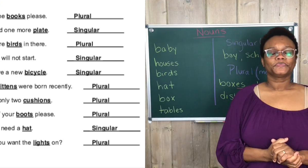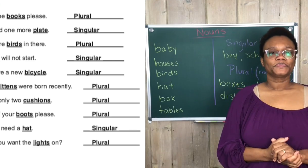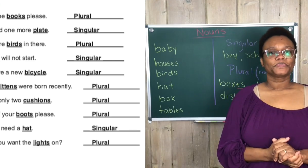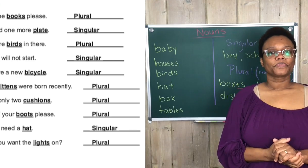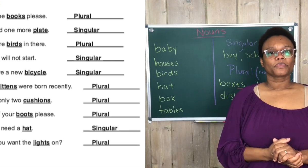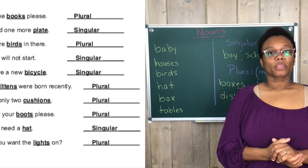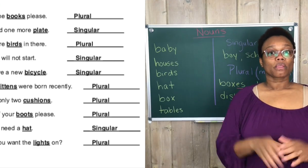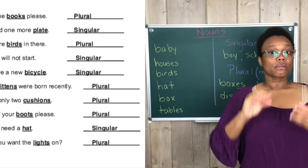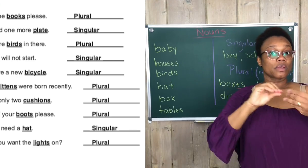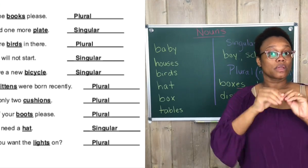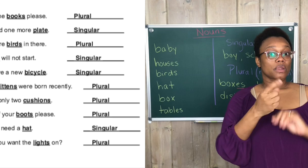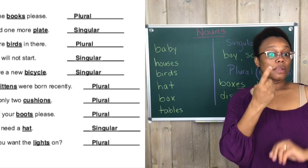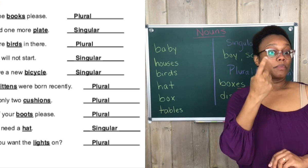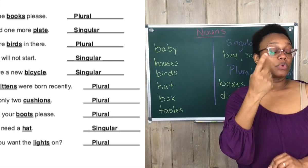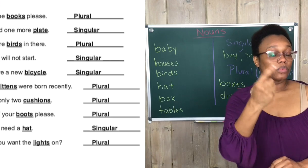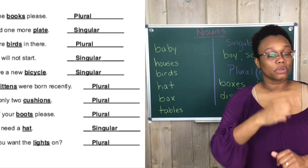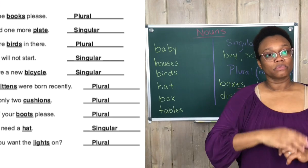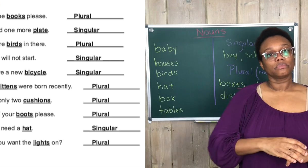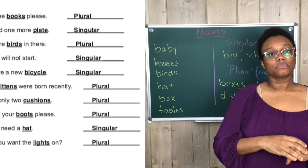sentences. Number 1.